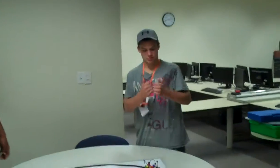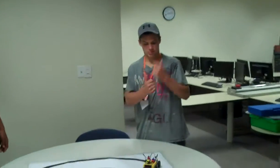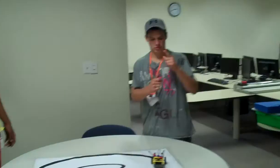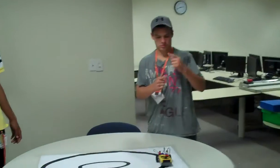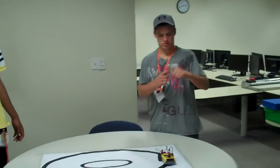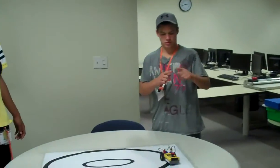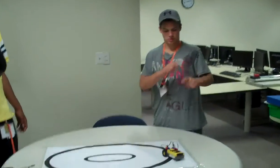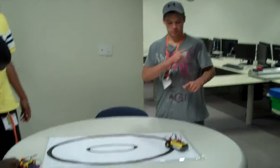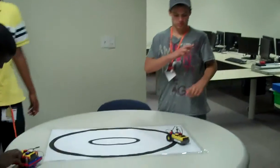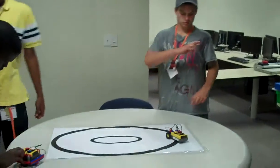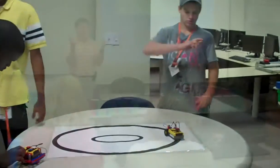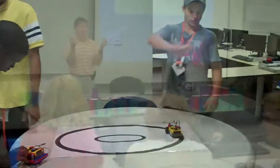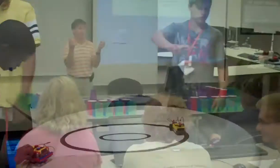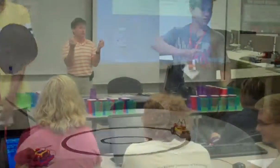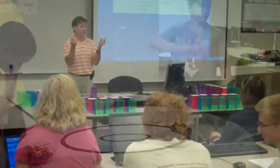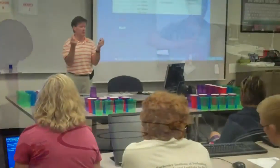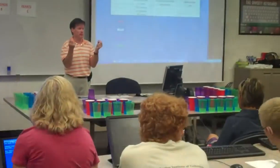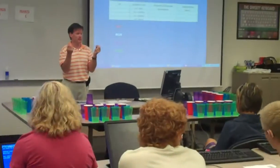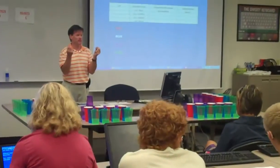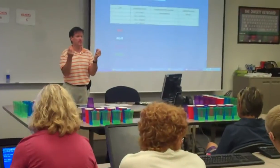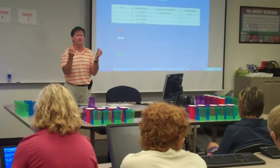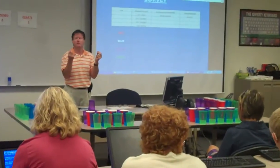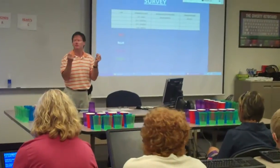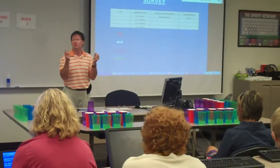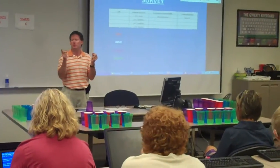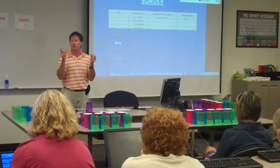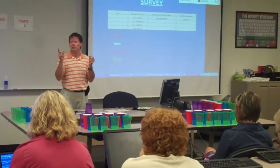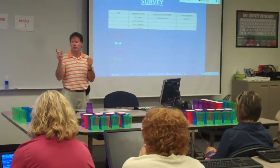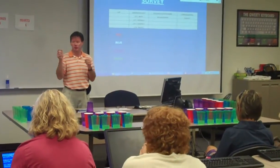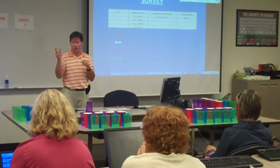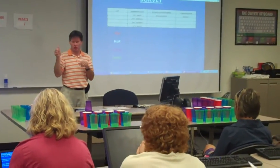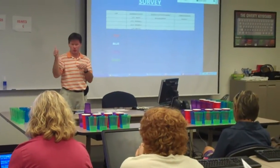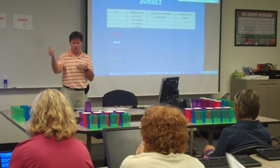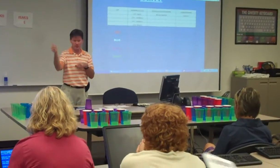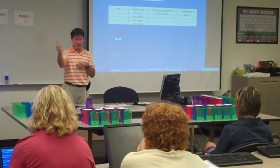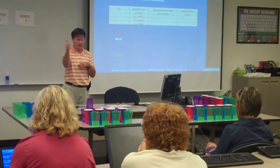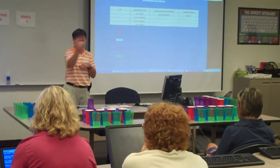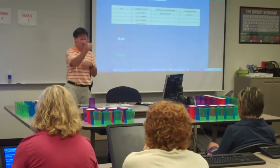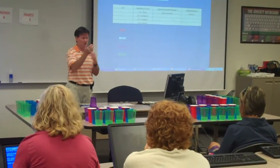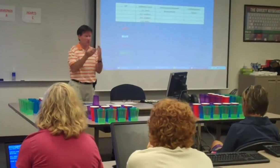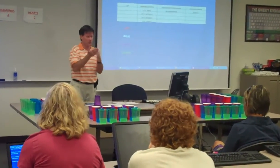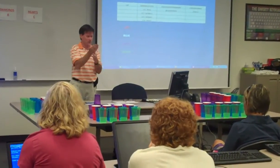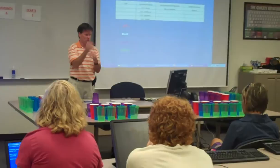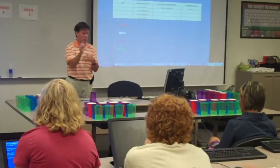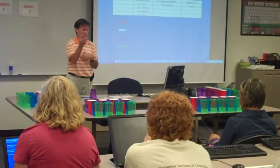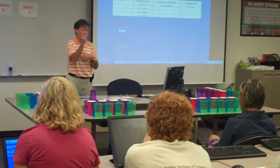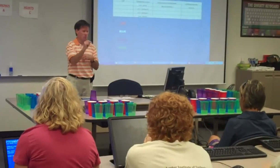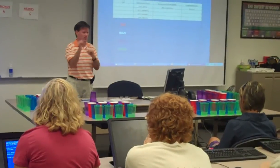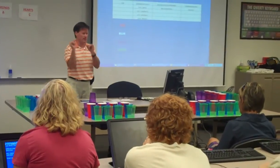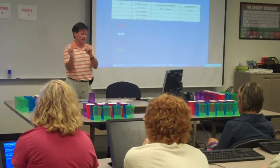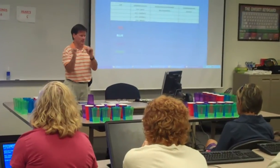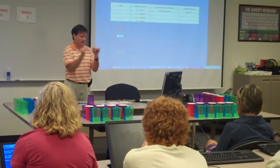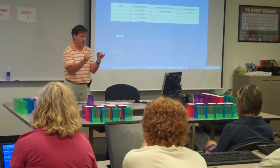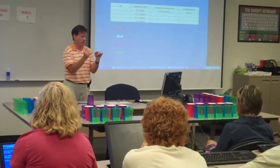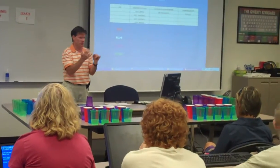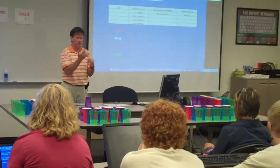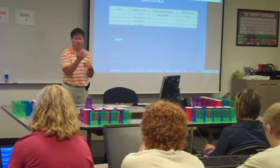That's it. That's it. That's Okay. we're going to do now, you are going to go